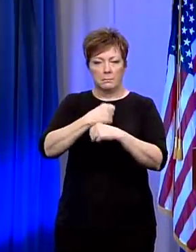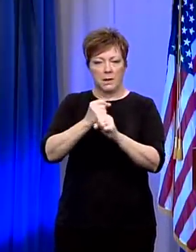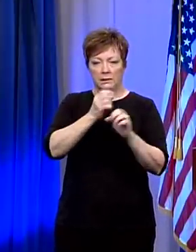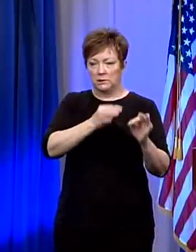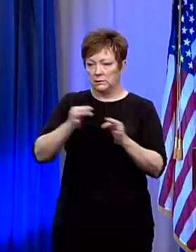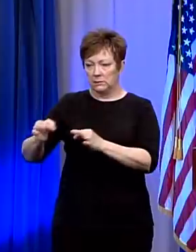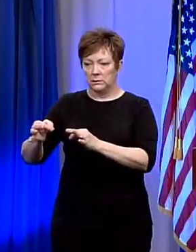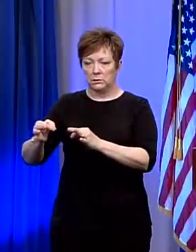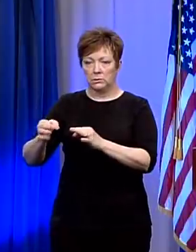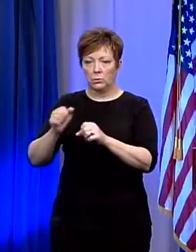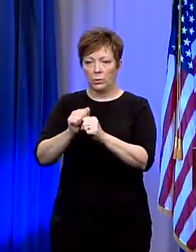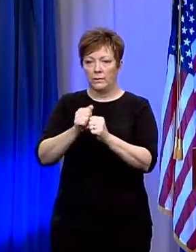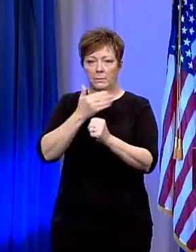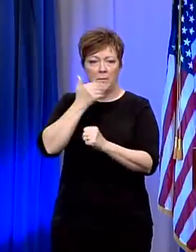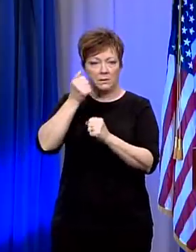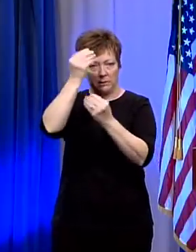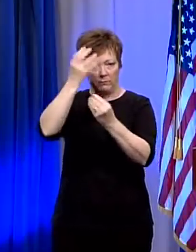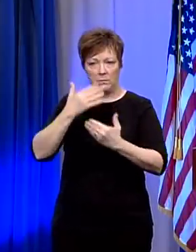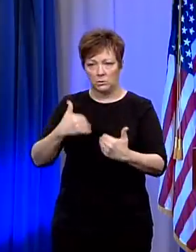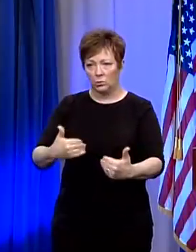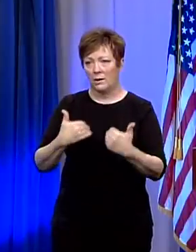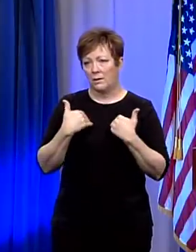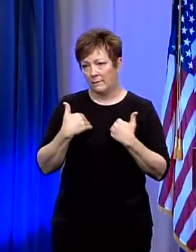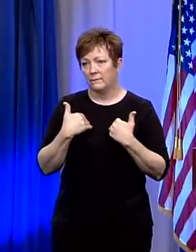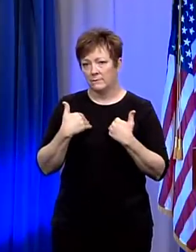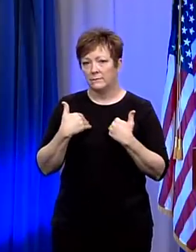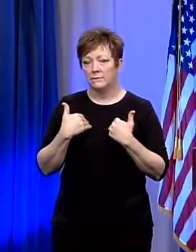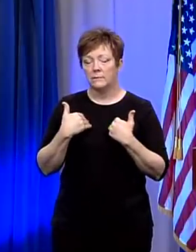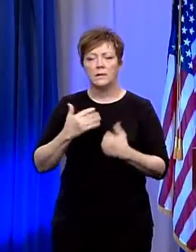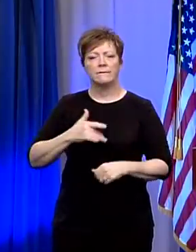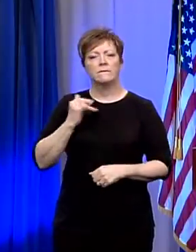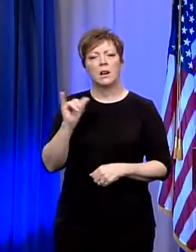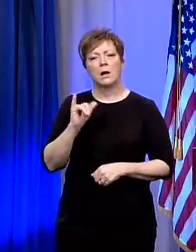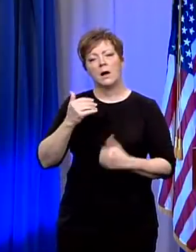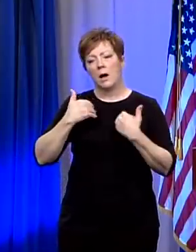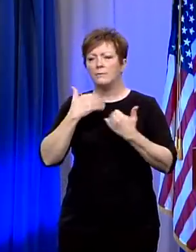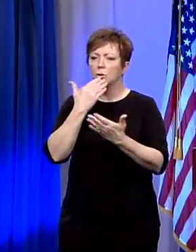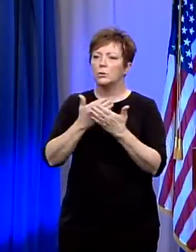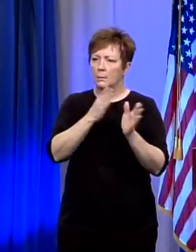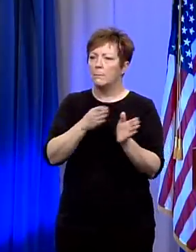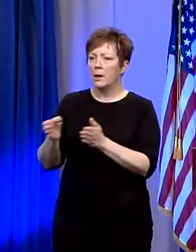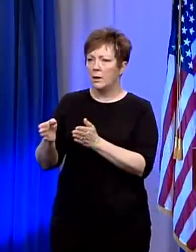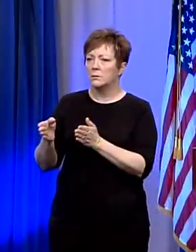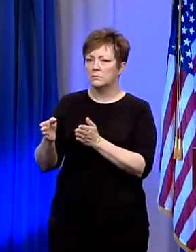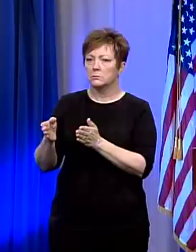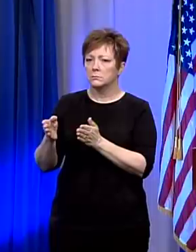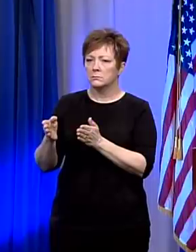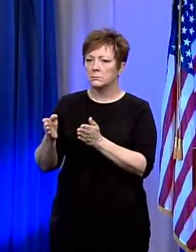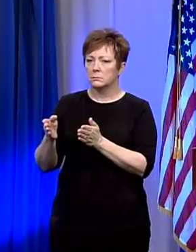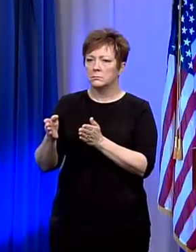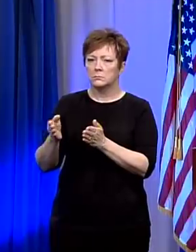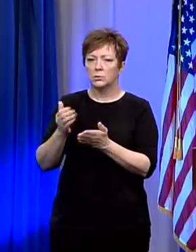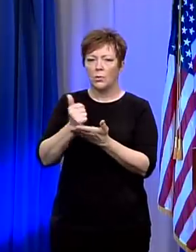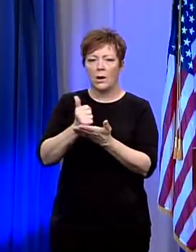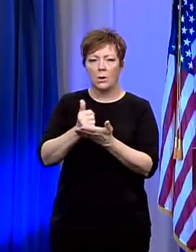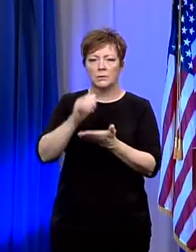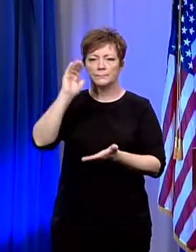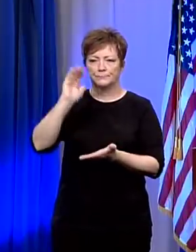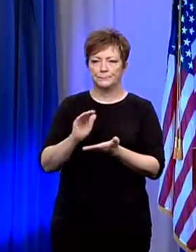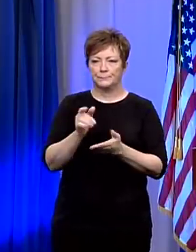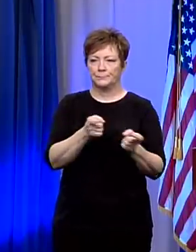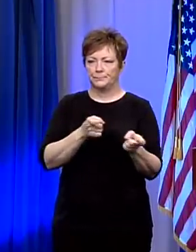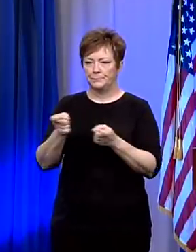can with the very best information that we have. And we feel like we have a good plan in place to help mitigate this.